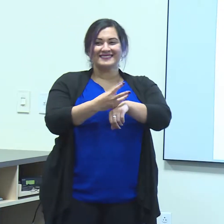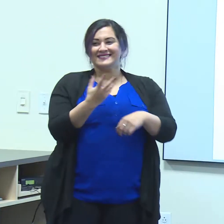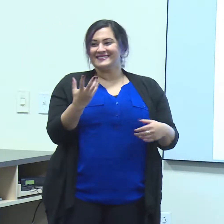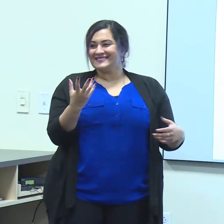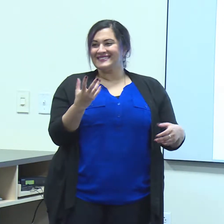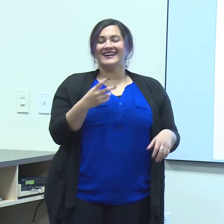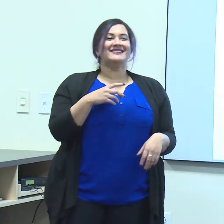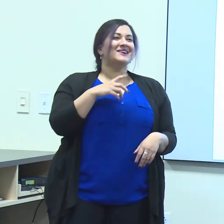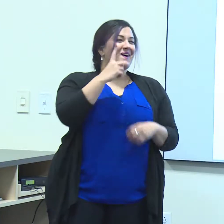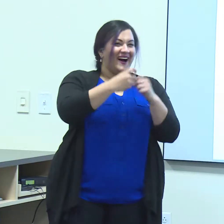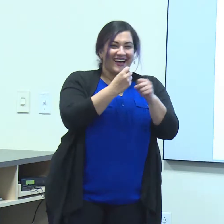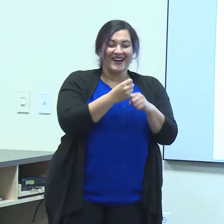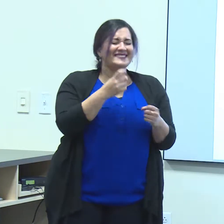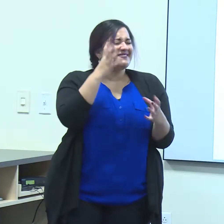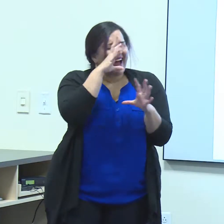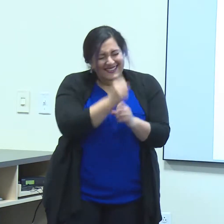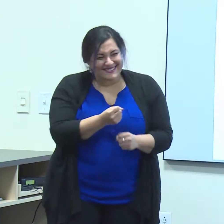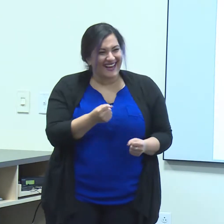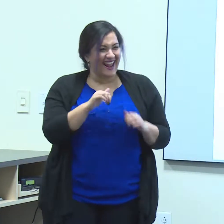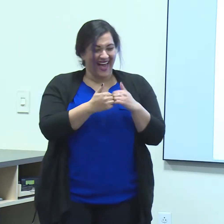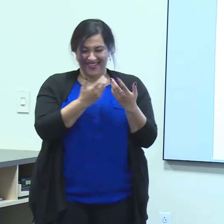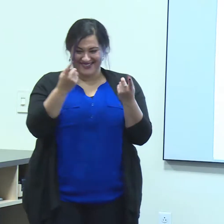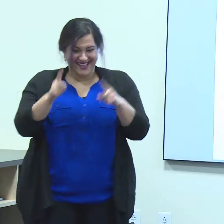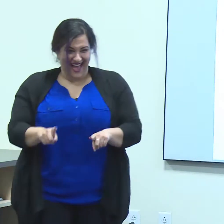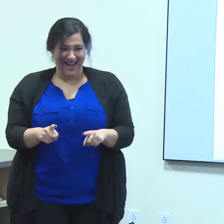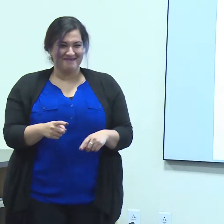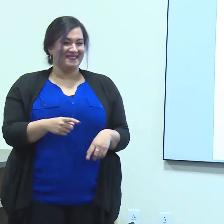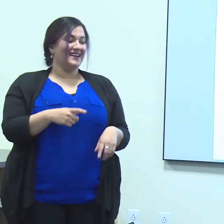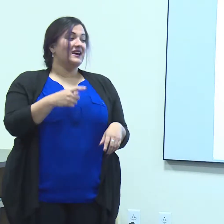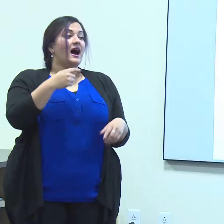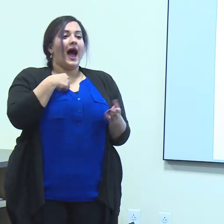And then the other woman was a Jehovah's Witness, and it's fascinating how it happened.